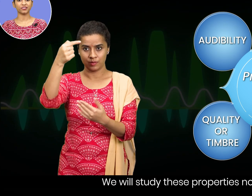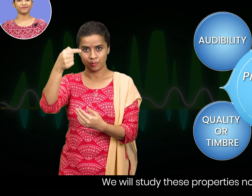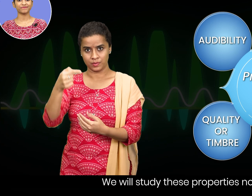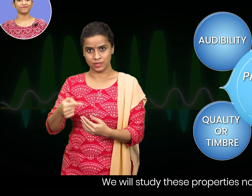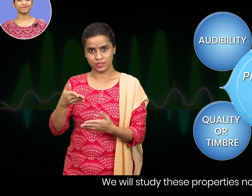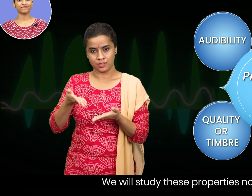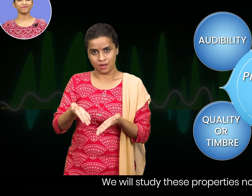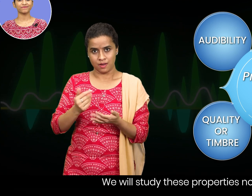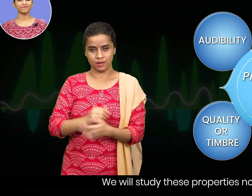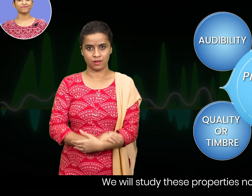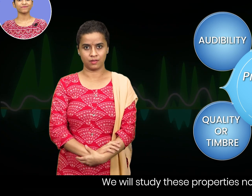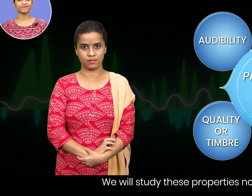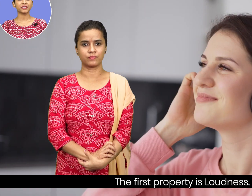now.